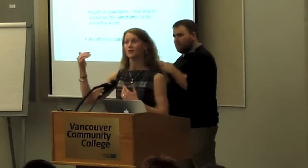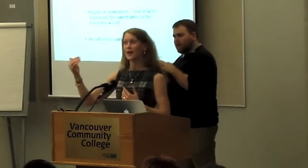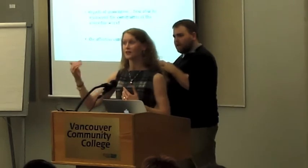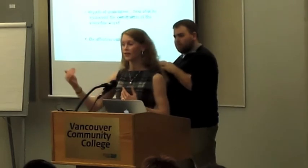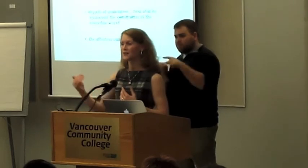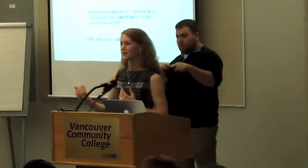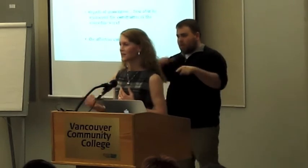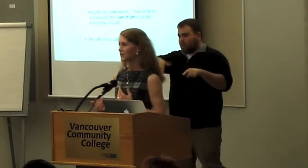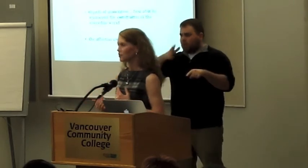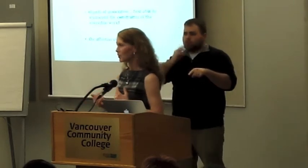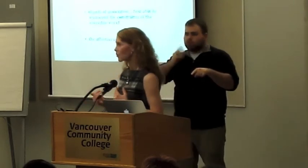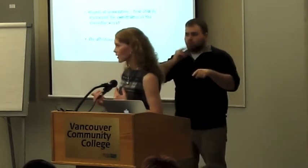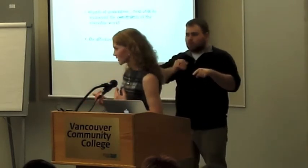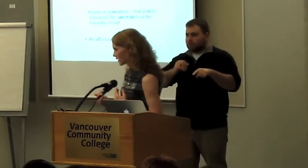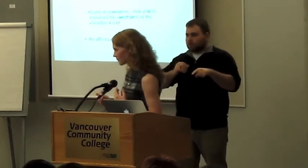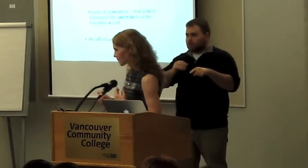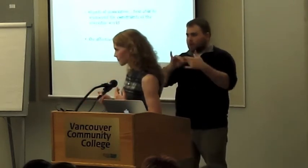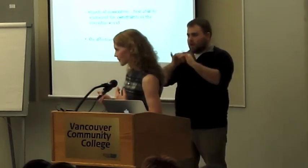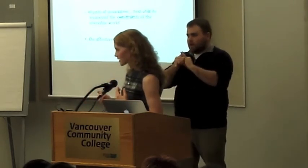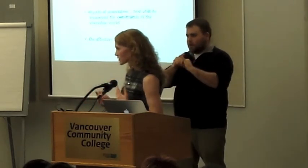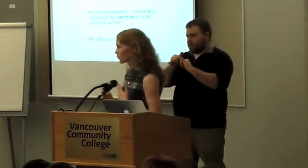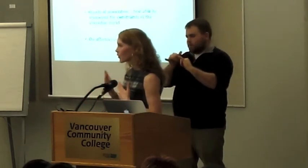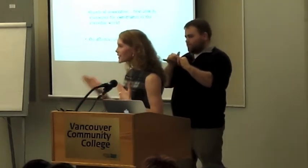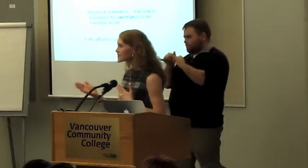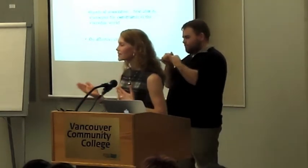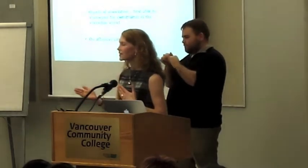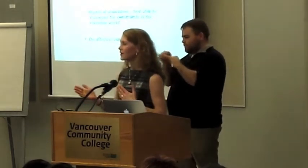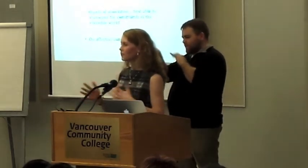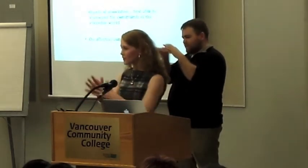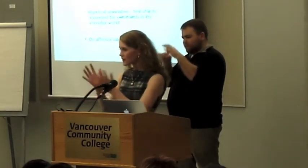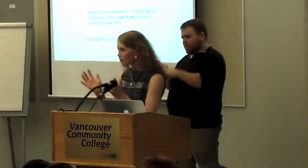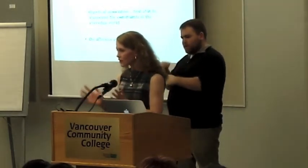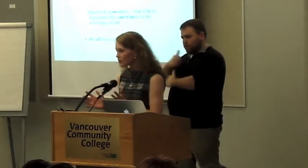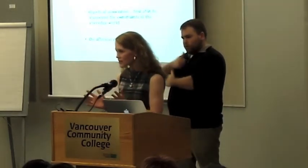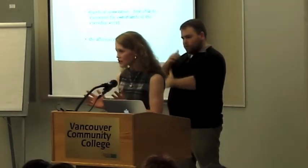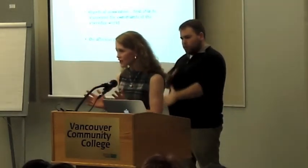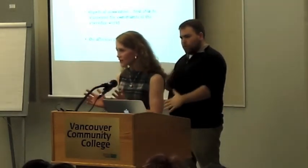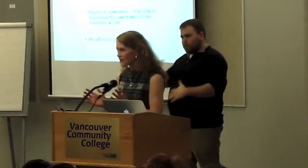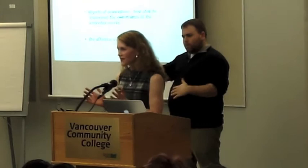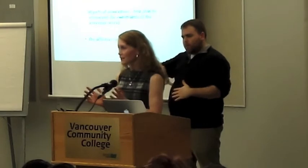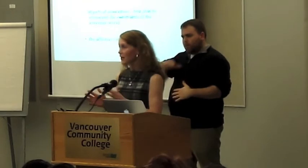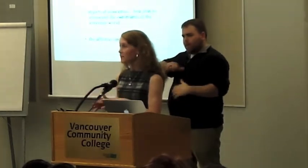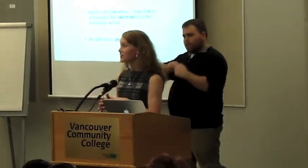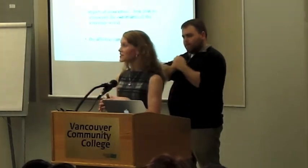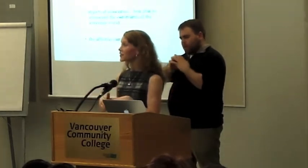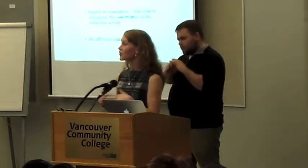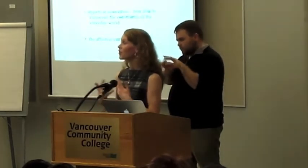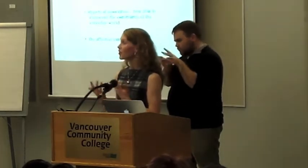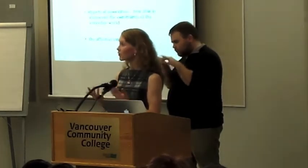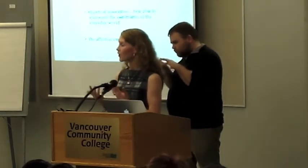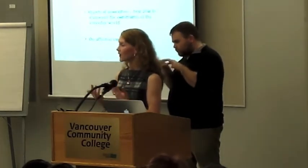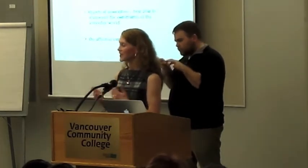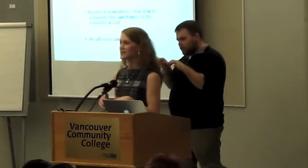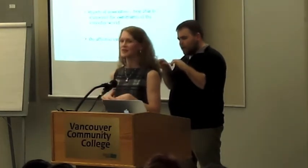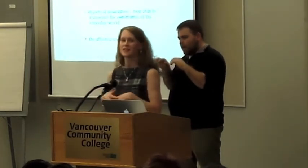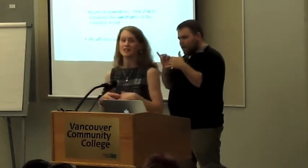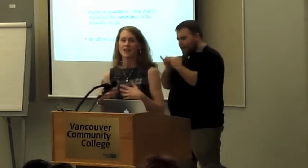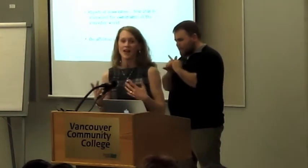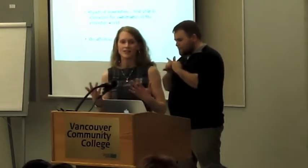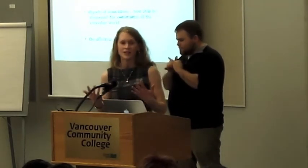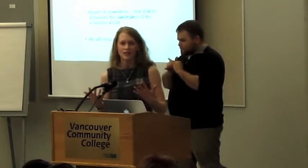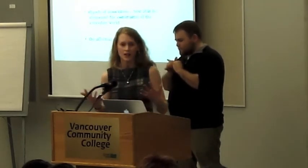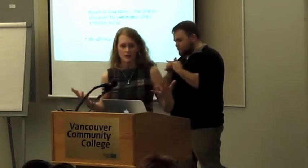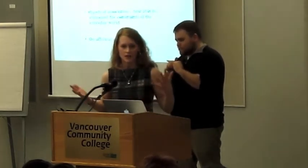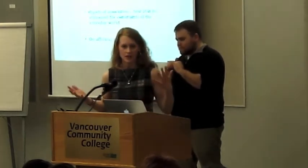that draws out that transcendent human quality. So what is it within what you're teaching that might be considered heroic? Is it